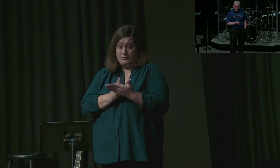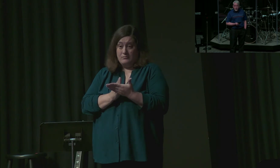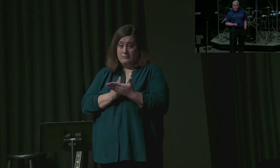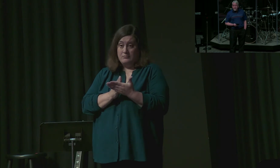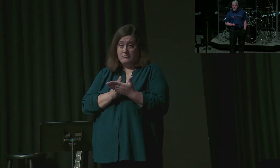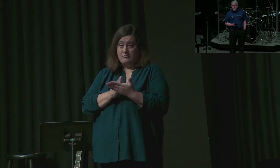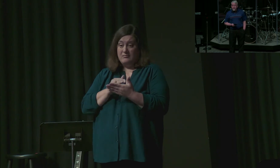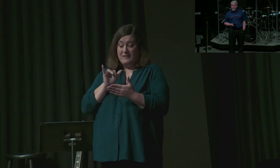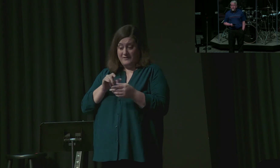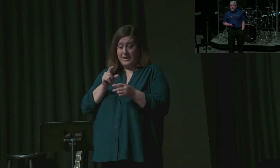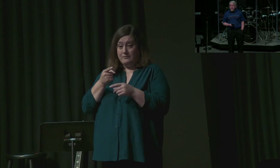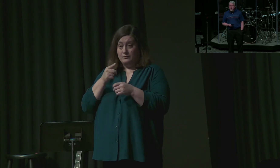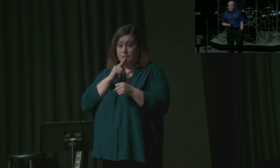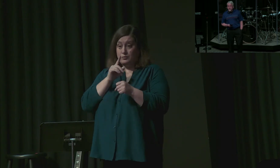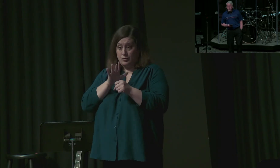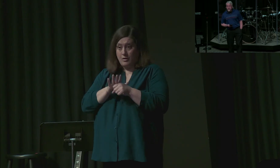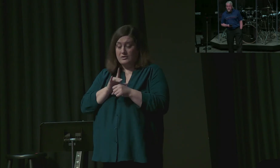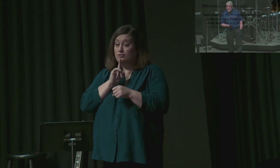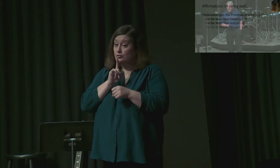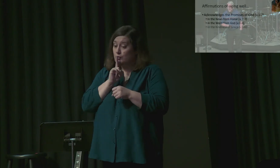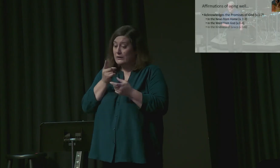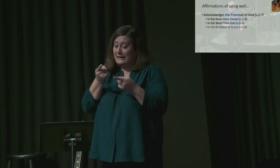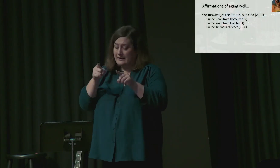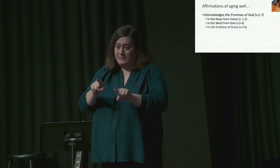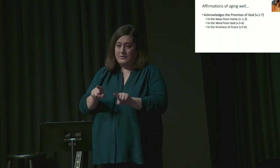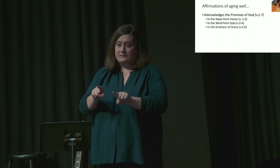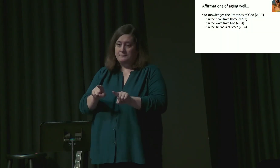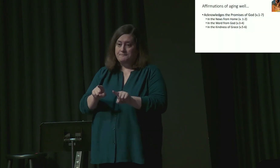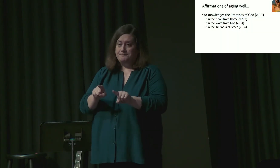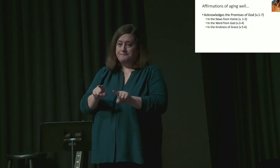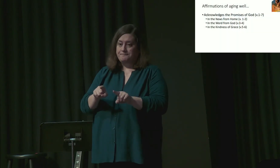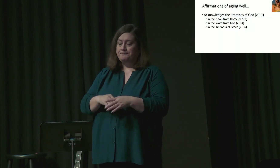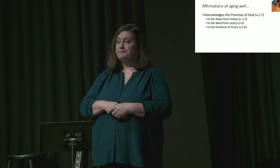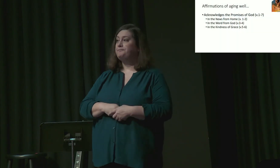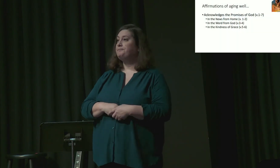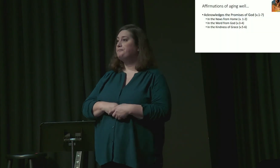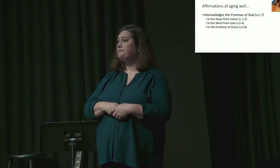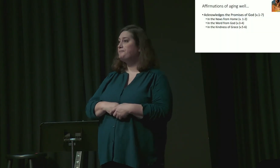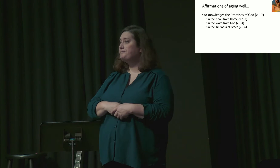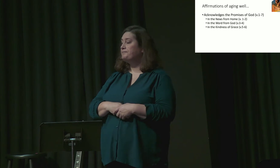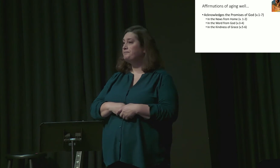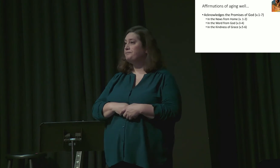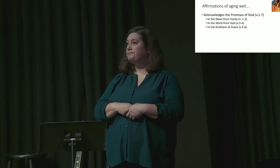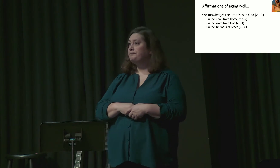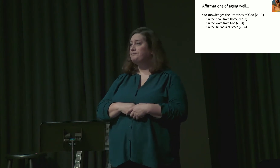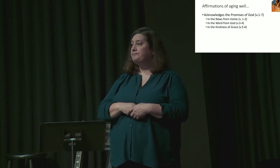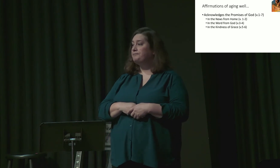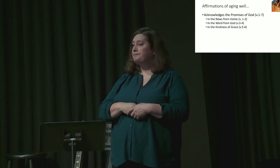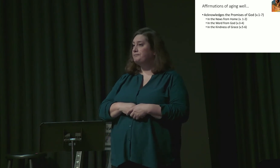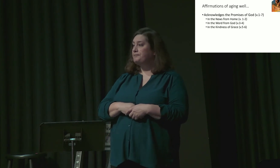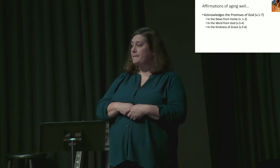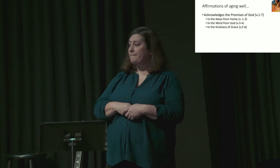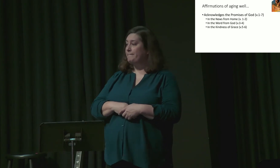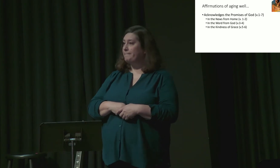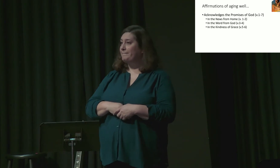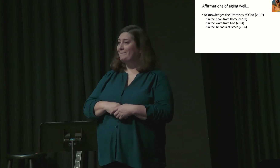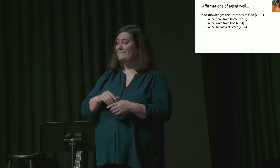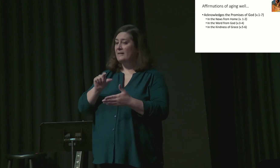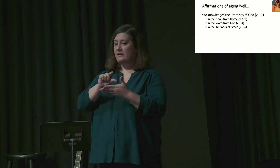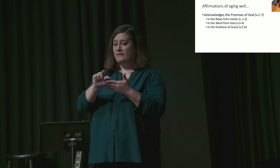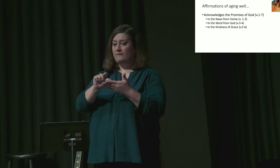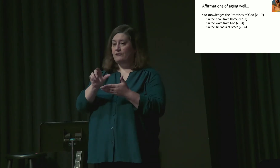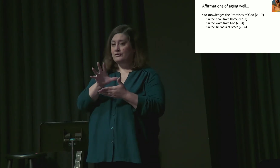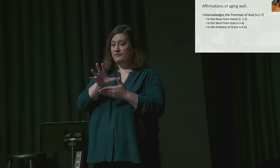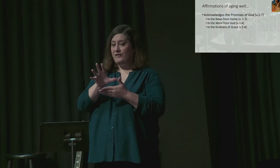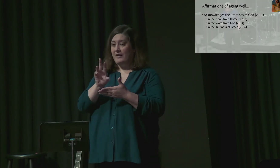But then we also see it in the kindness of grace. Verses 5 and 6. And a startling act